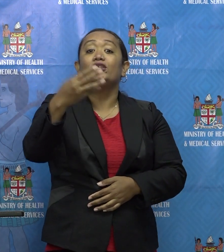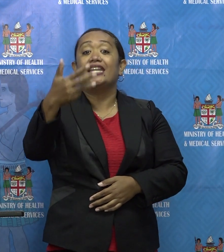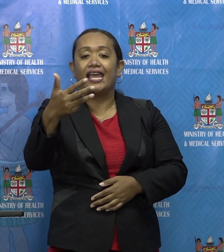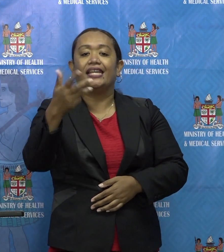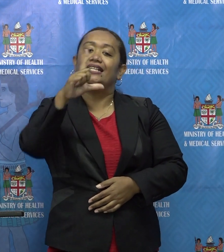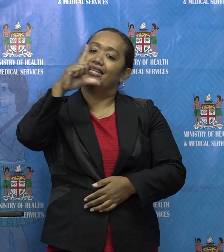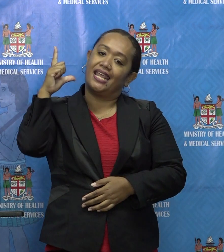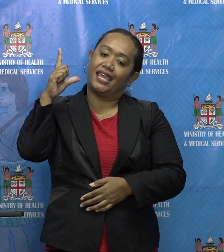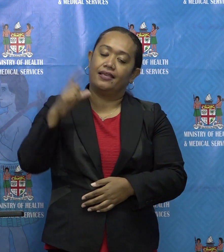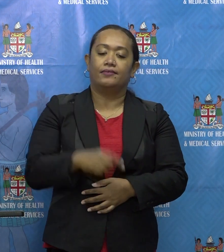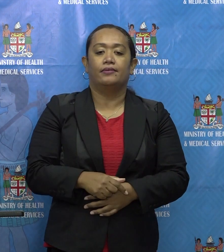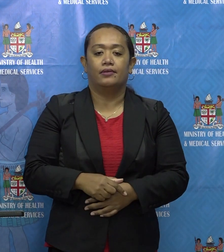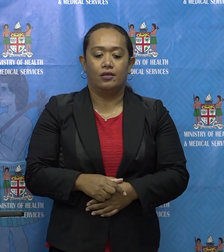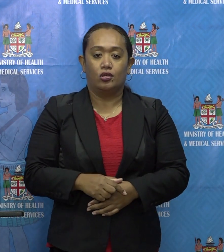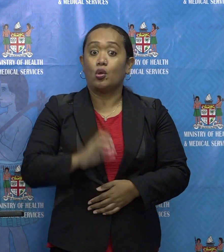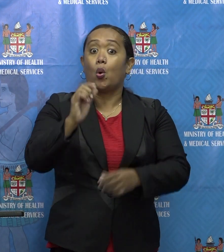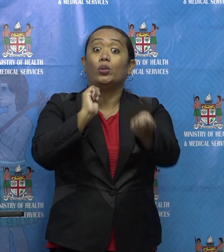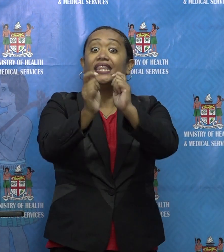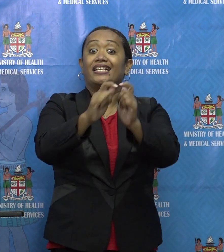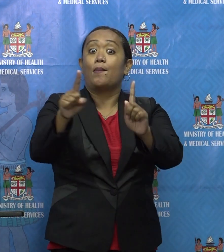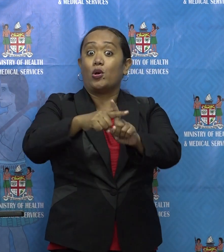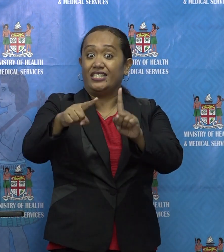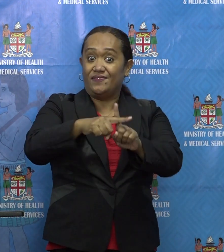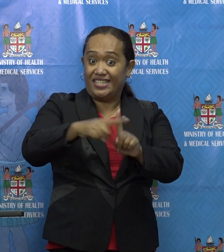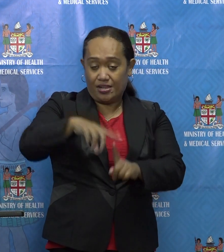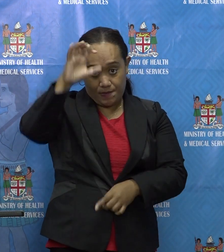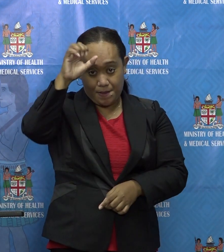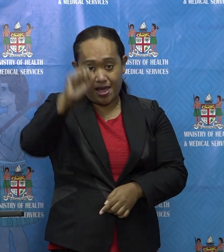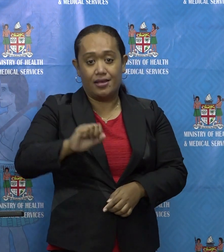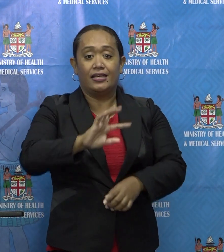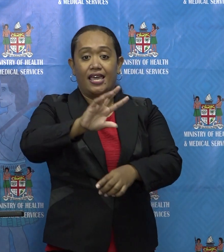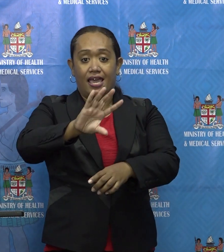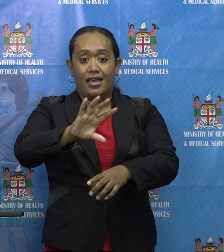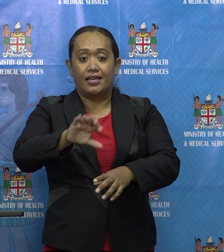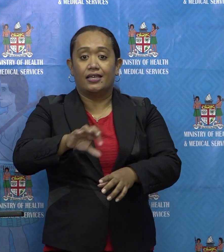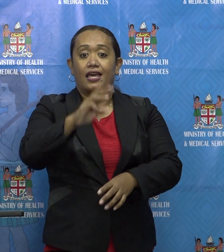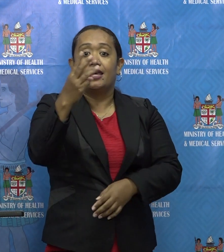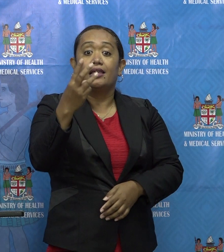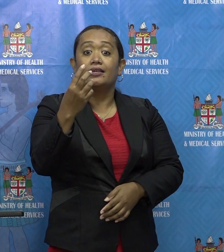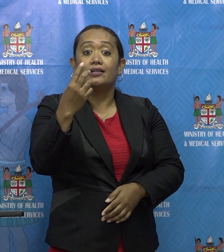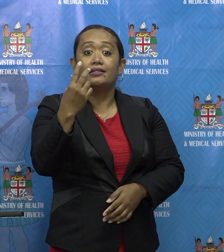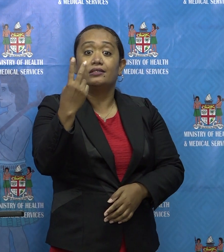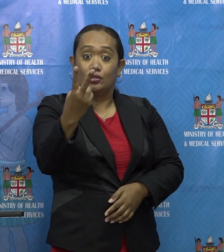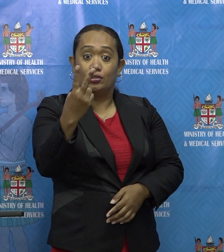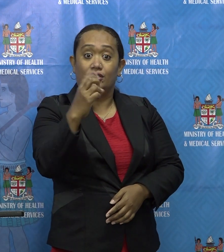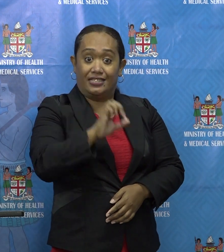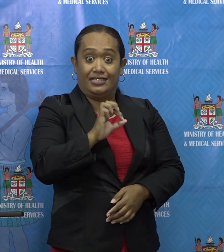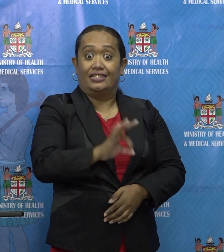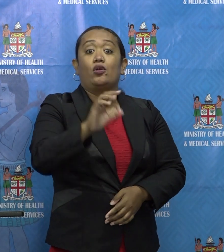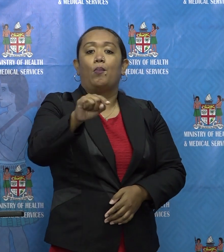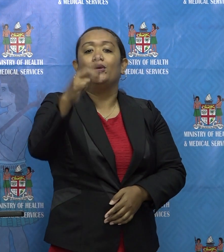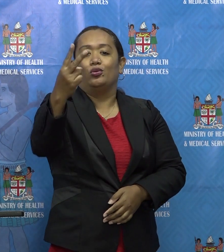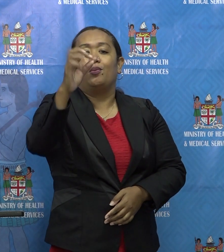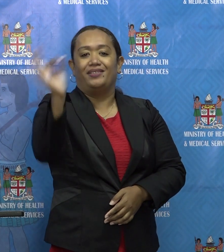Our overall test positivity is 0.2%, and our 7-day average daily test positivity is now at 0.2%